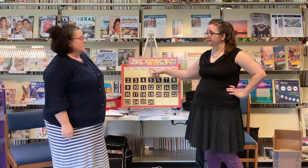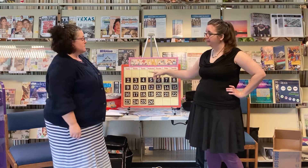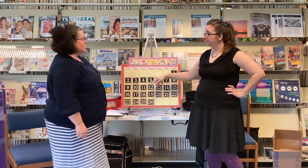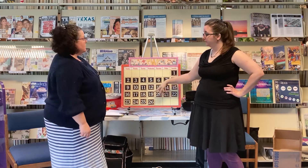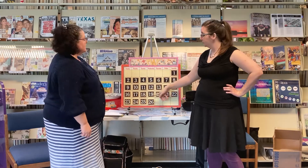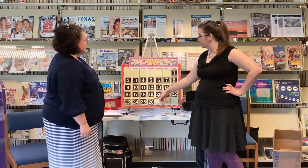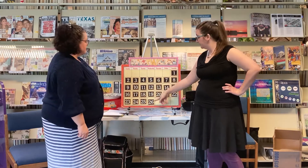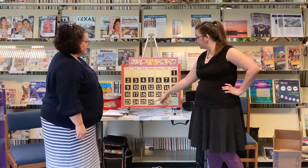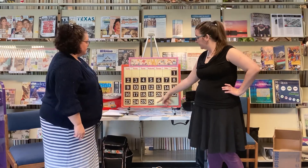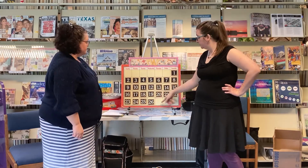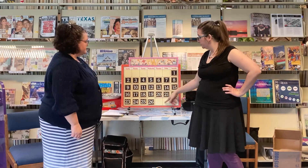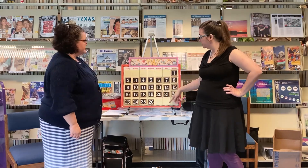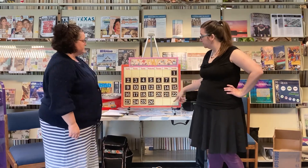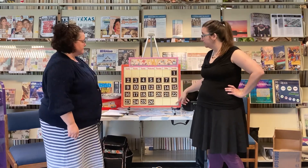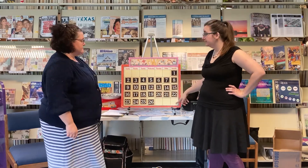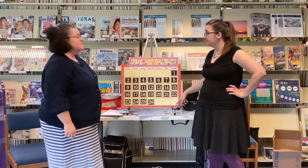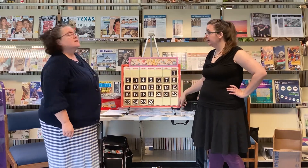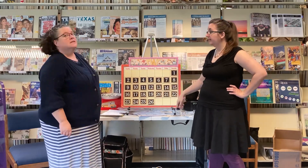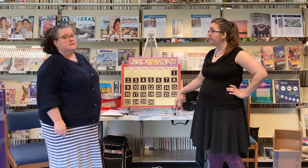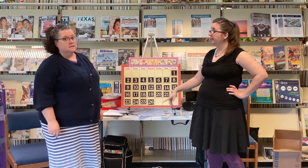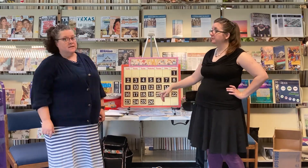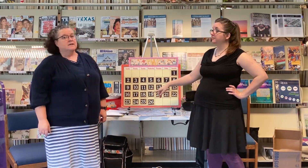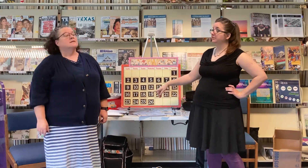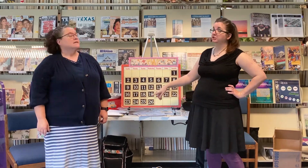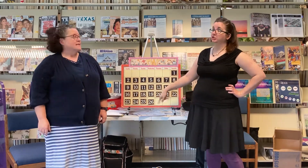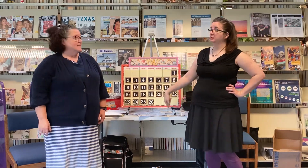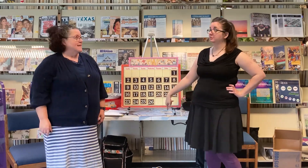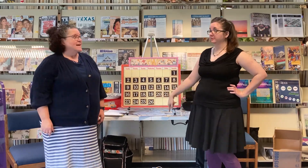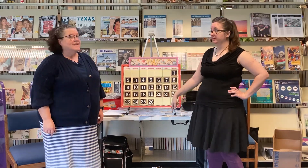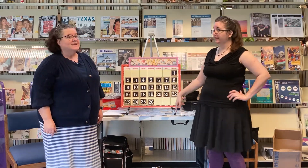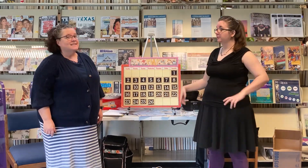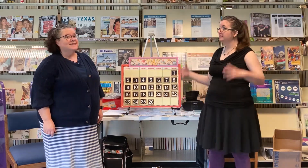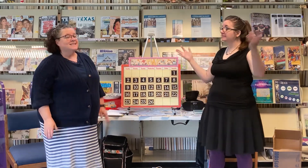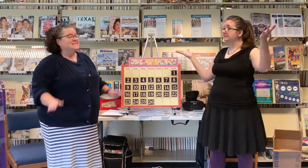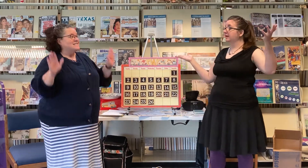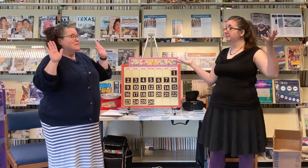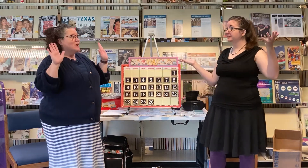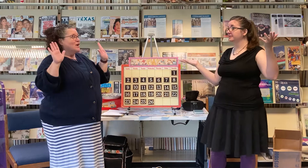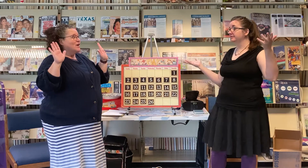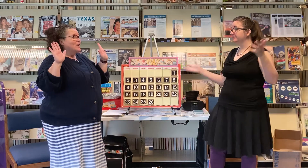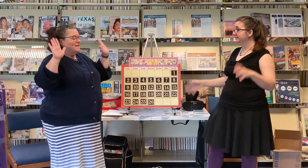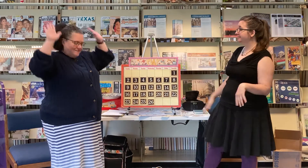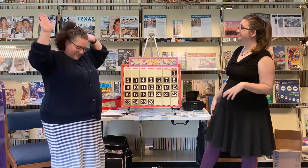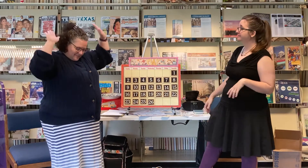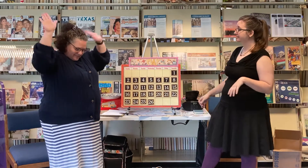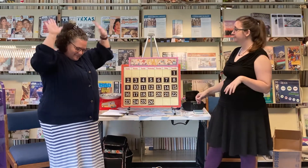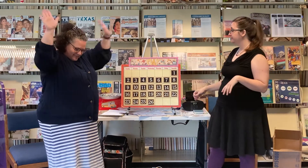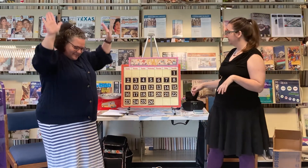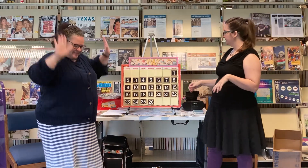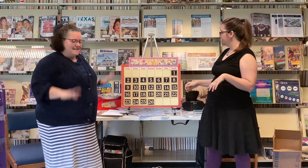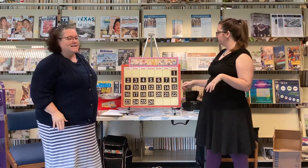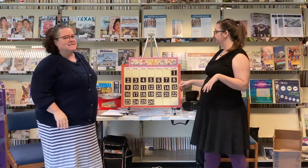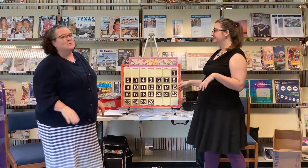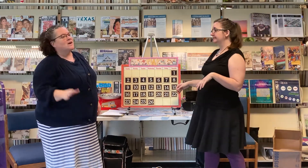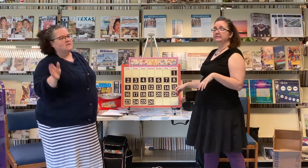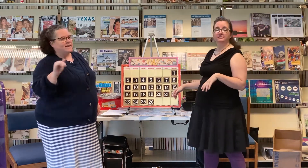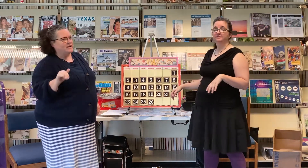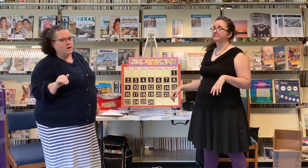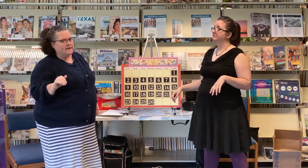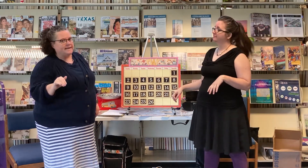It's a Wednesday. So we just have a couple more days in May, and then we'll be in June. Yes, and it's summer. I like summer. I don't like how hot it gets,